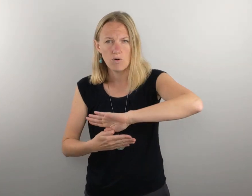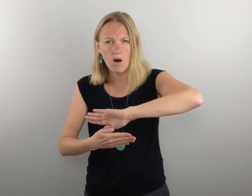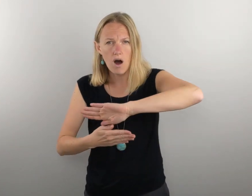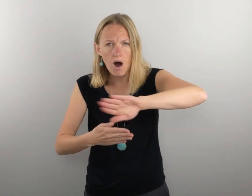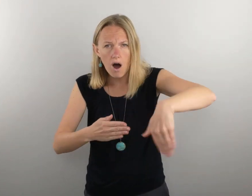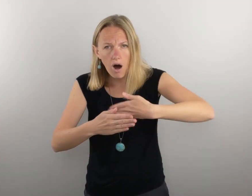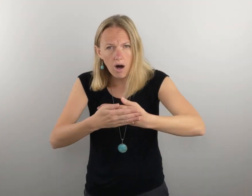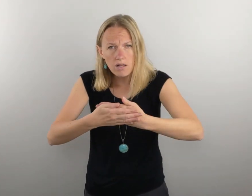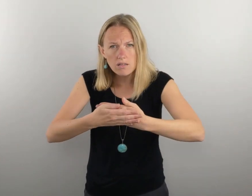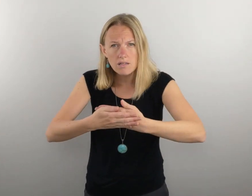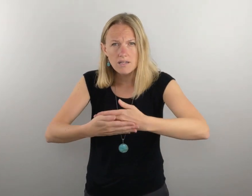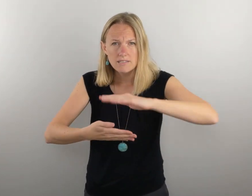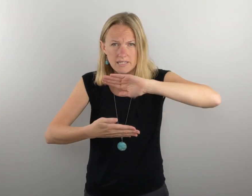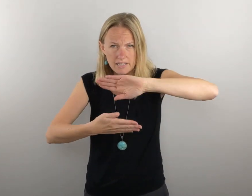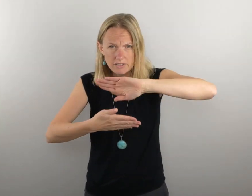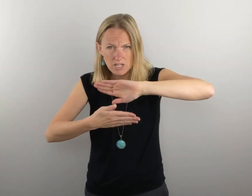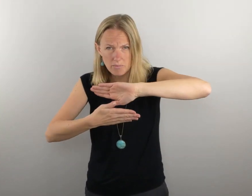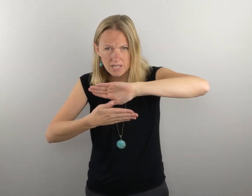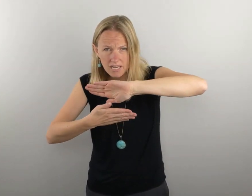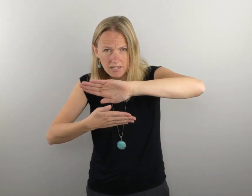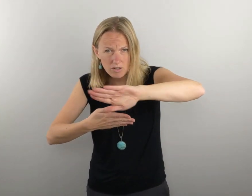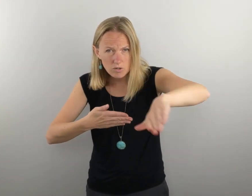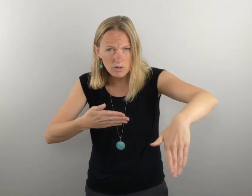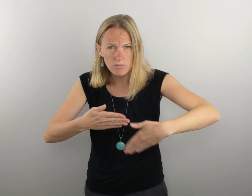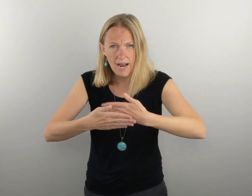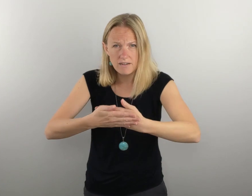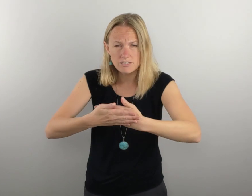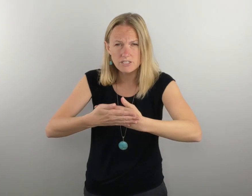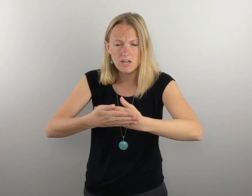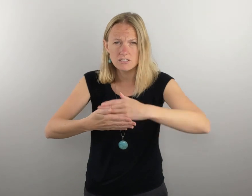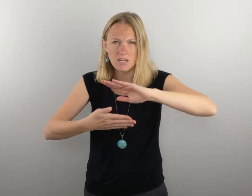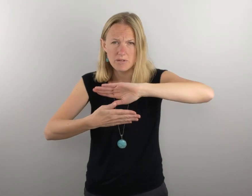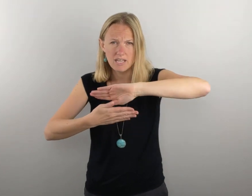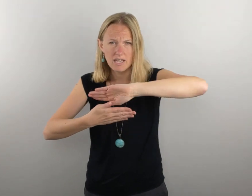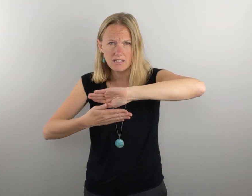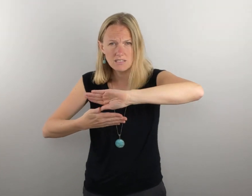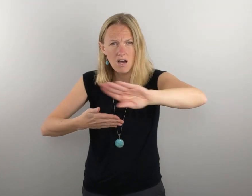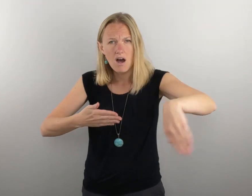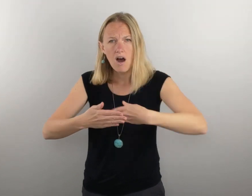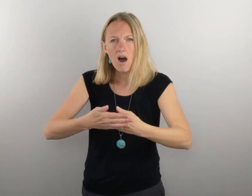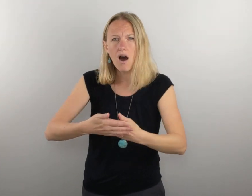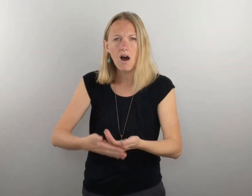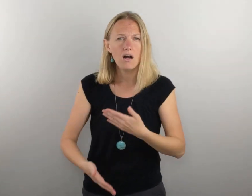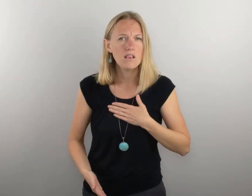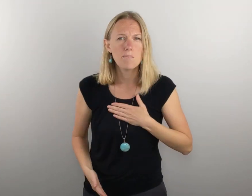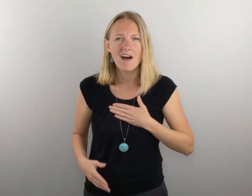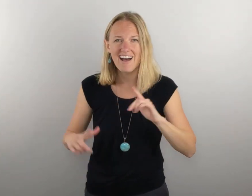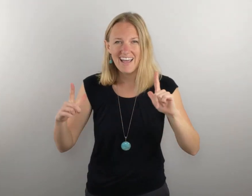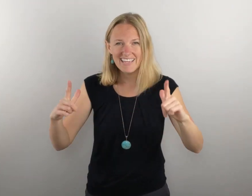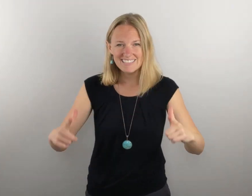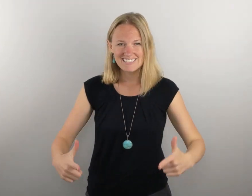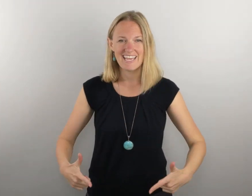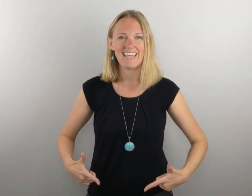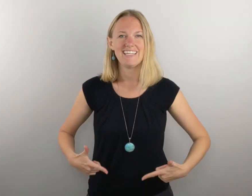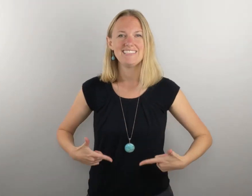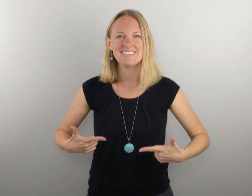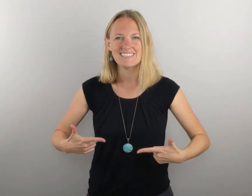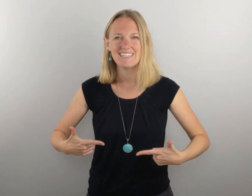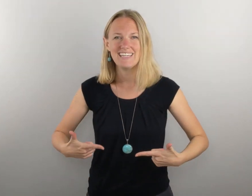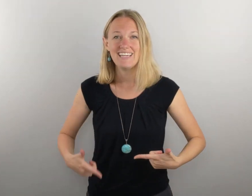so all, taking your dominant hand and going around your non-dominant hand. All my days,